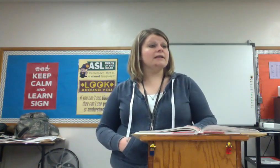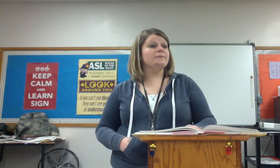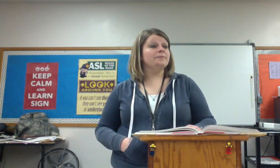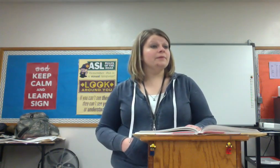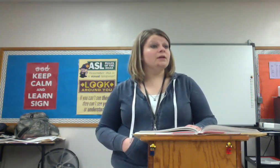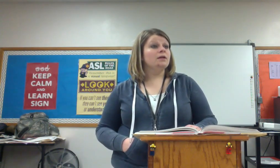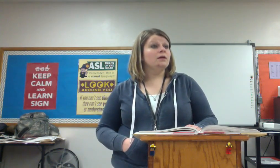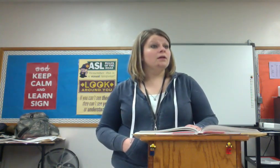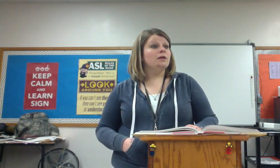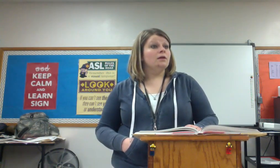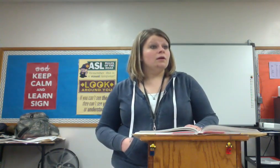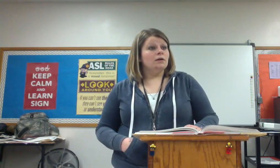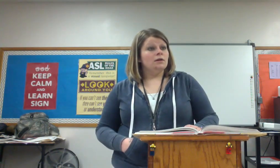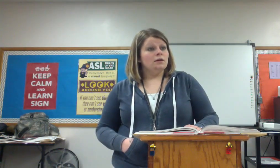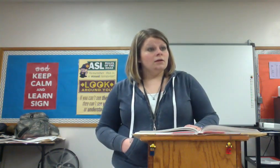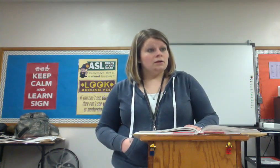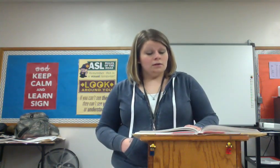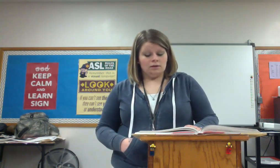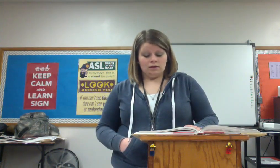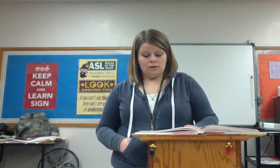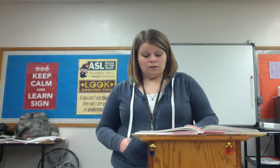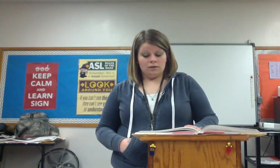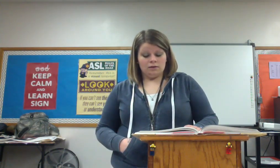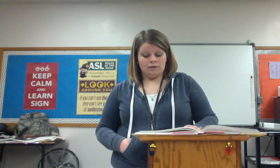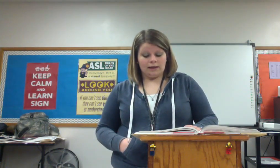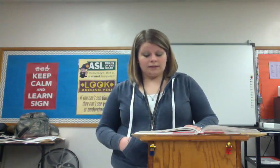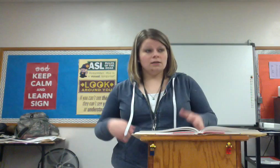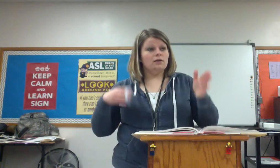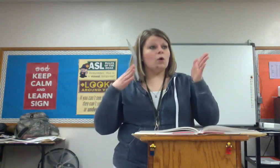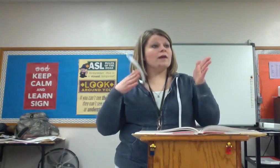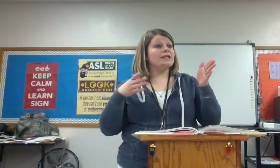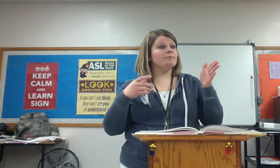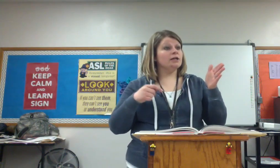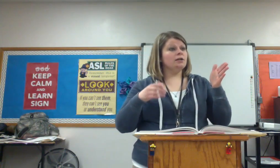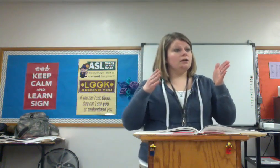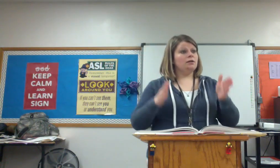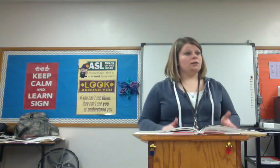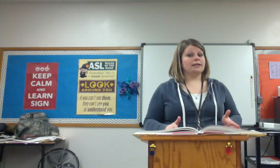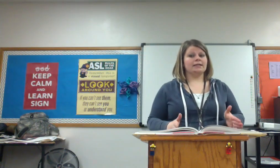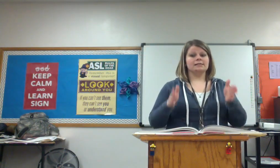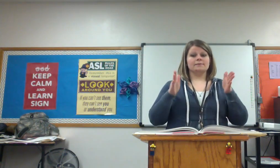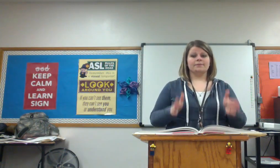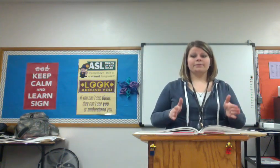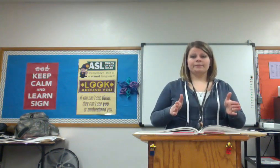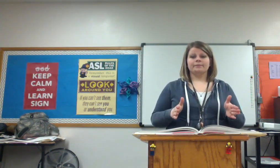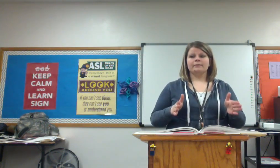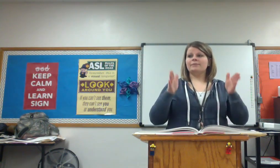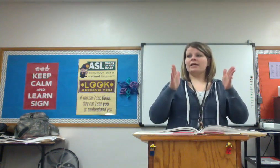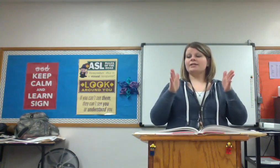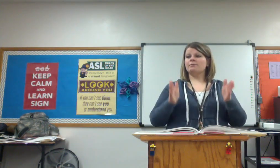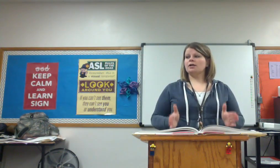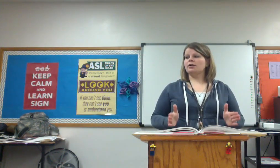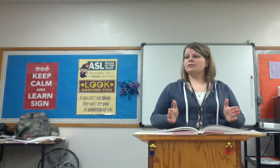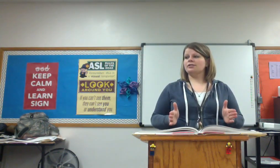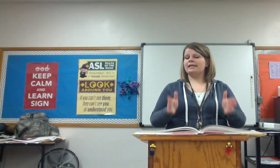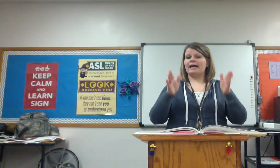that? How do you The end? Oh, the agent marker? Like this. Yep, the agent marker is just